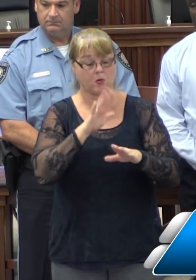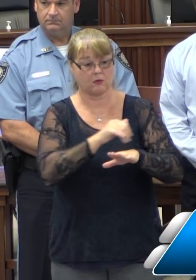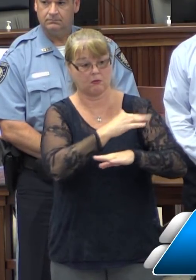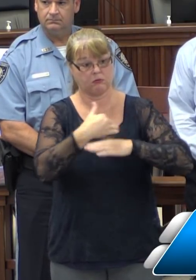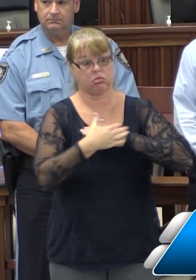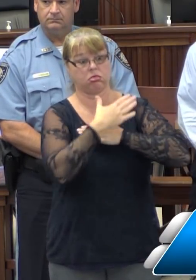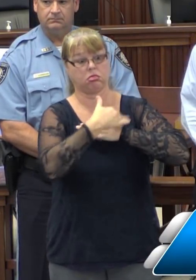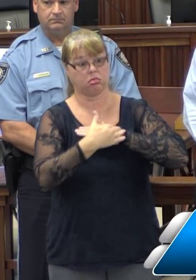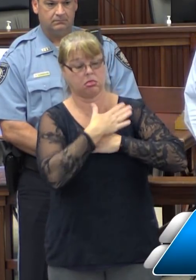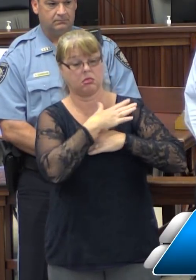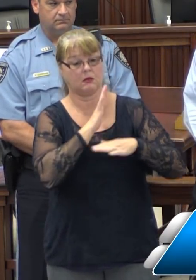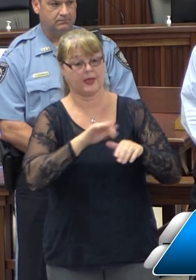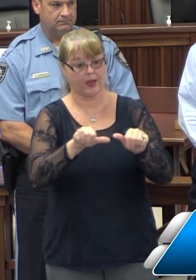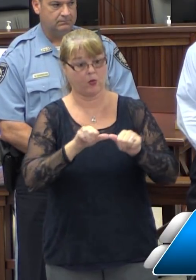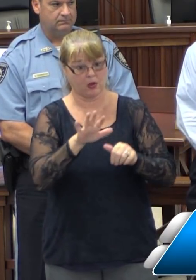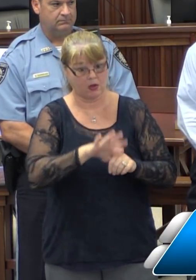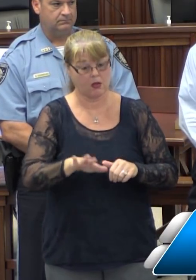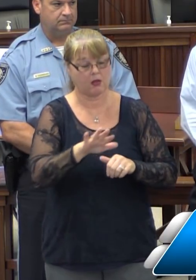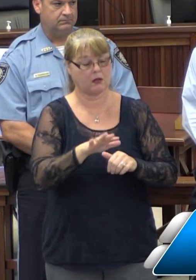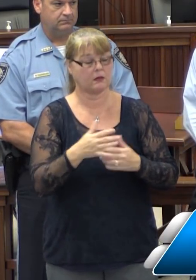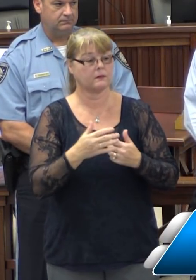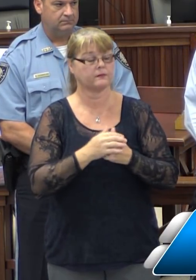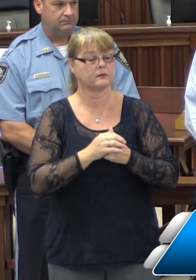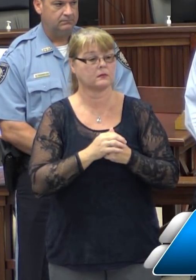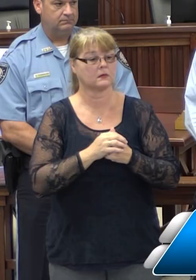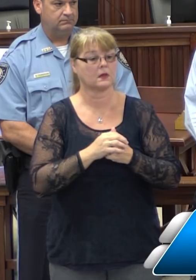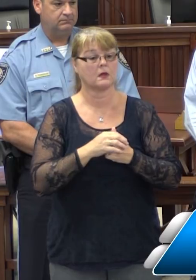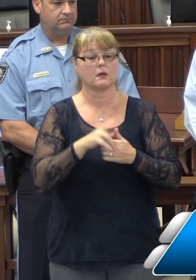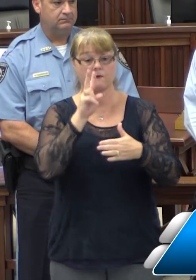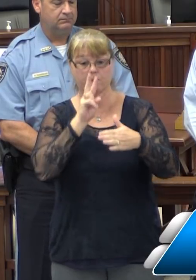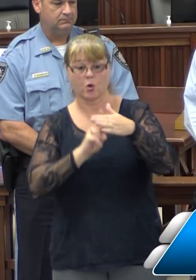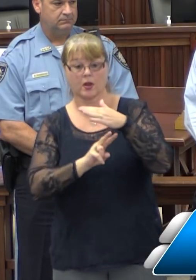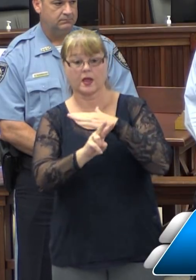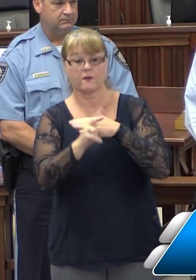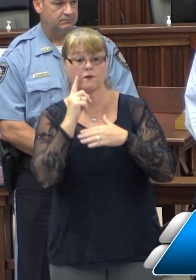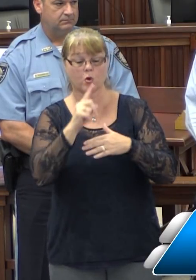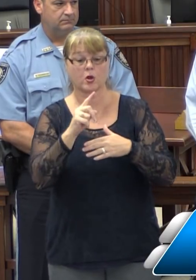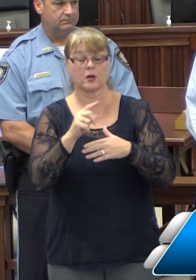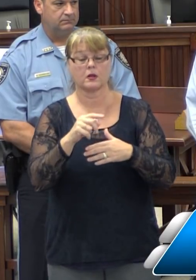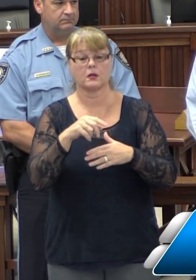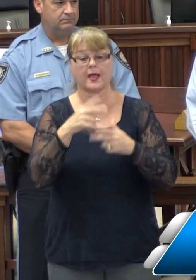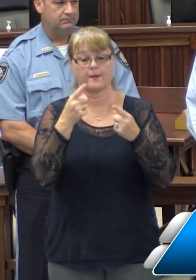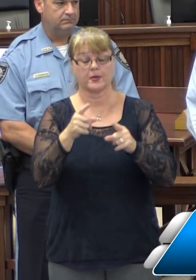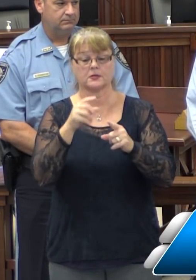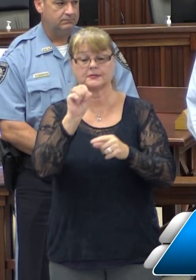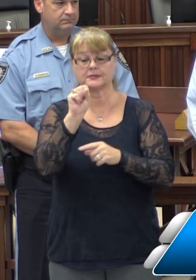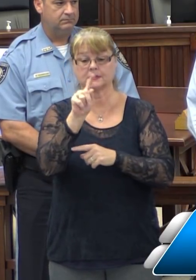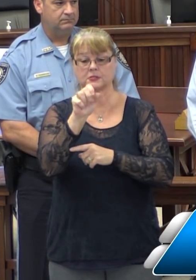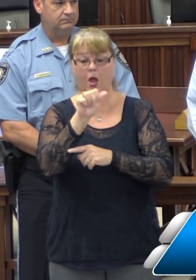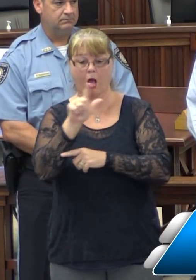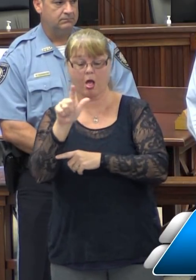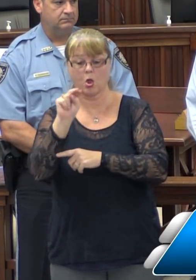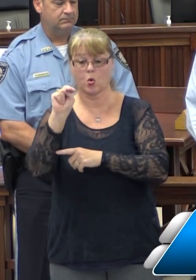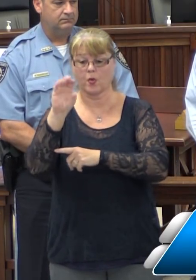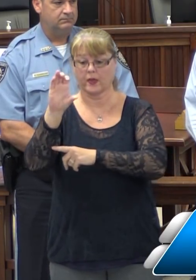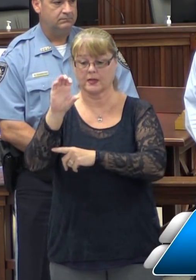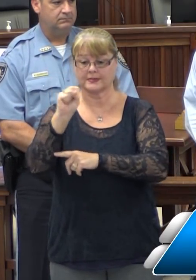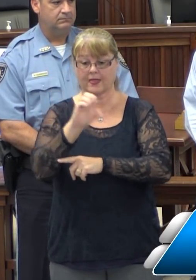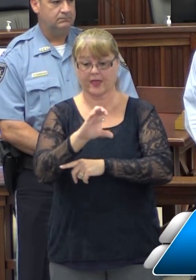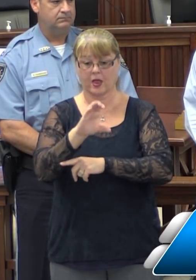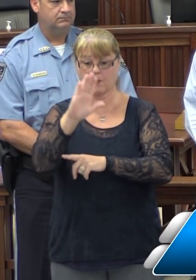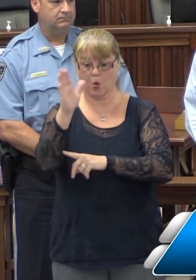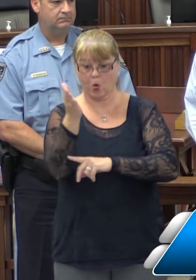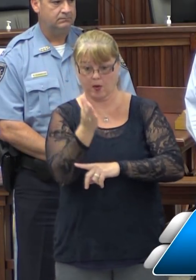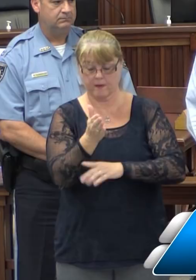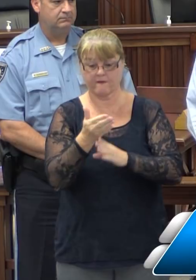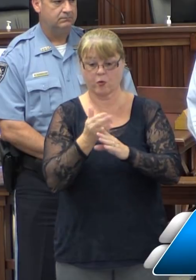way? Well, the intent, or not the intent, the forecast is for it to stall around the North Carolina, South Carolina border before